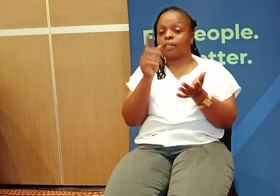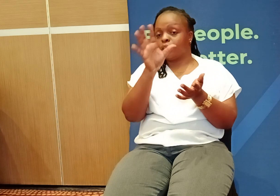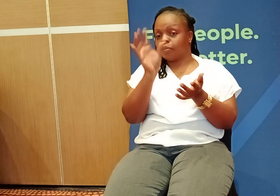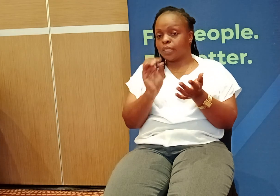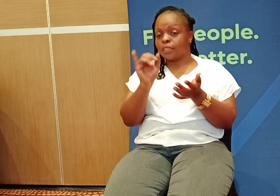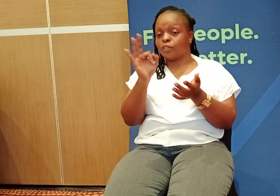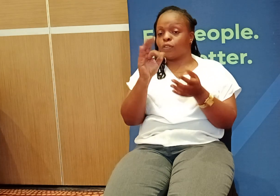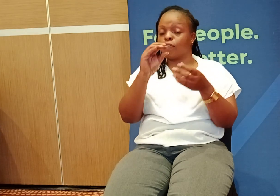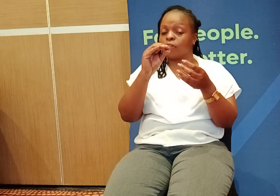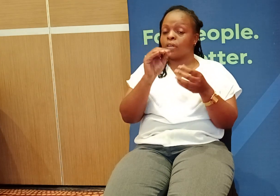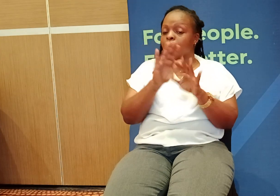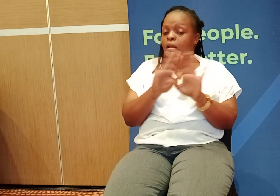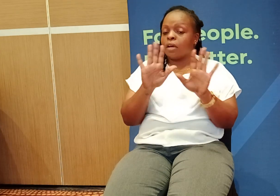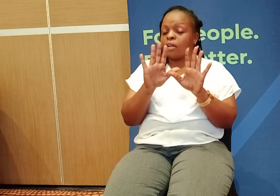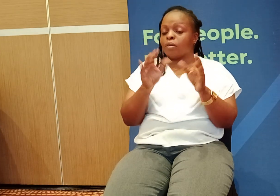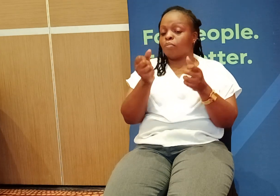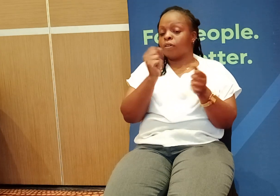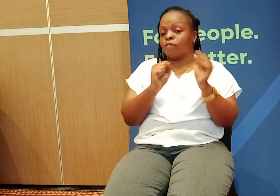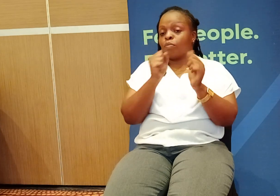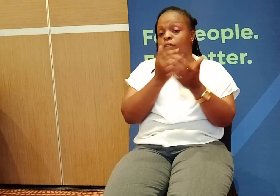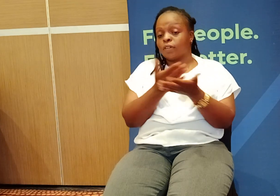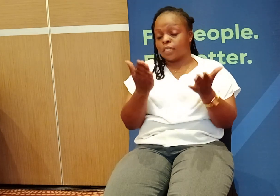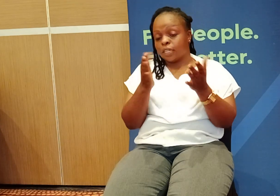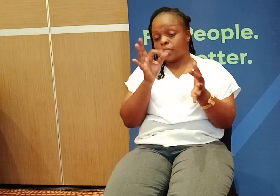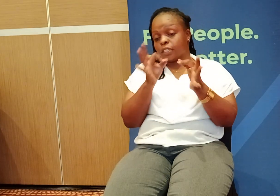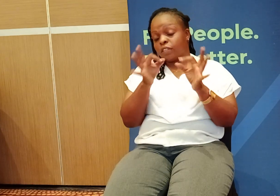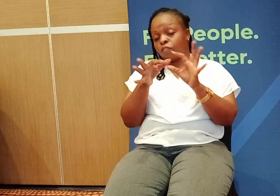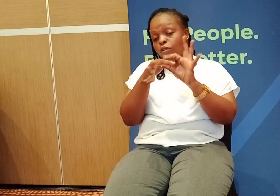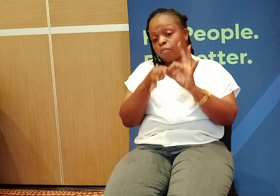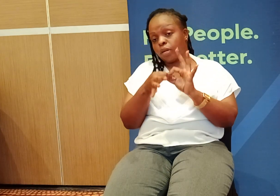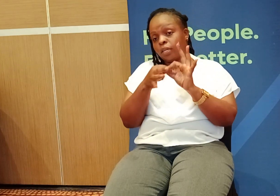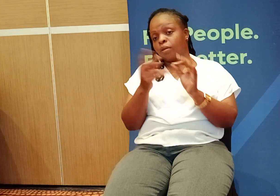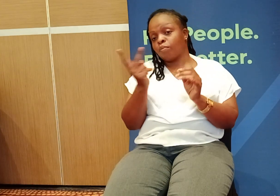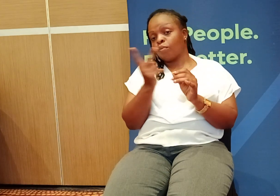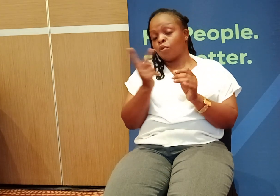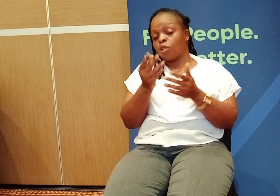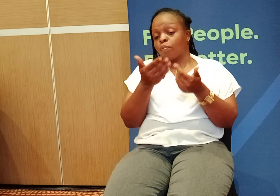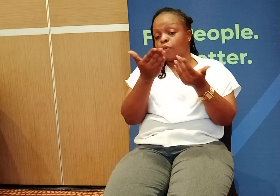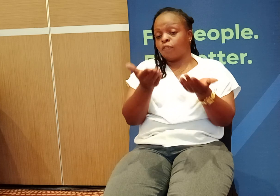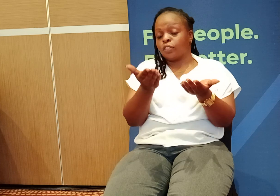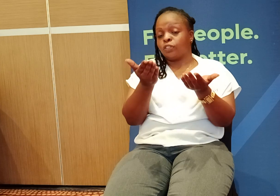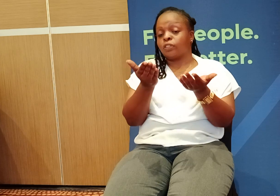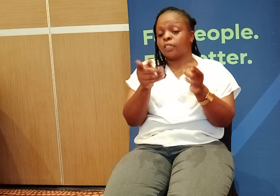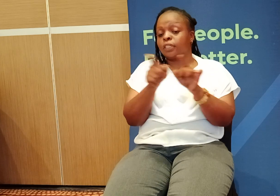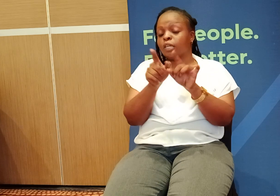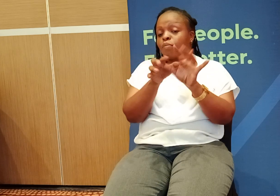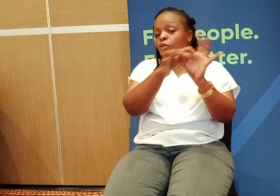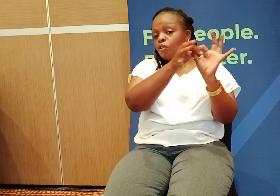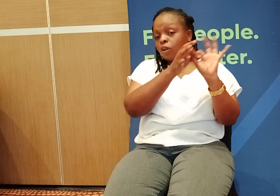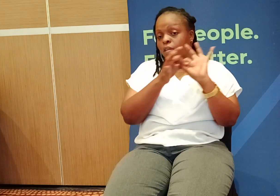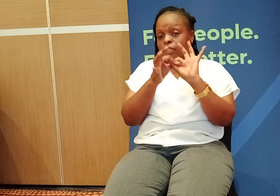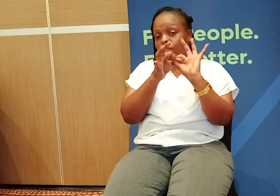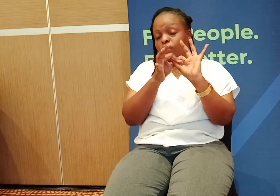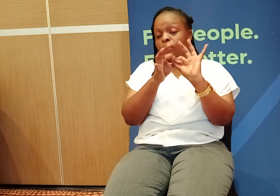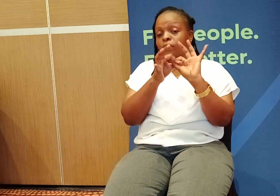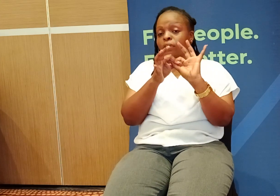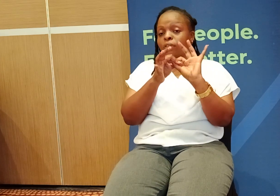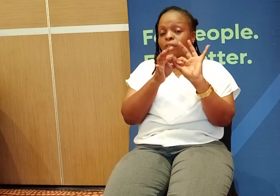the non-performing facilities when you combine both provisions and the collateral that we